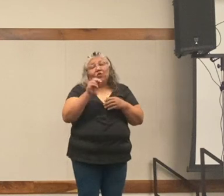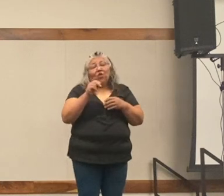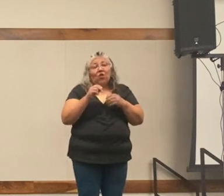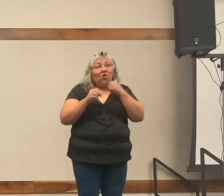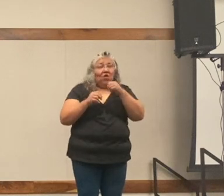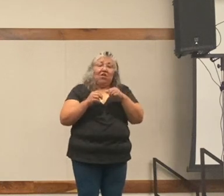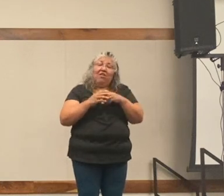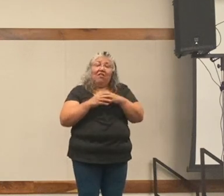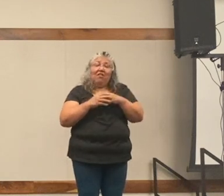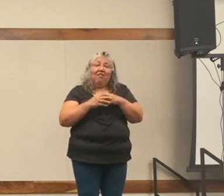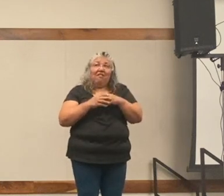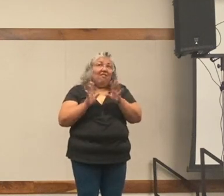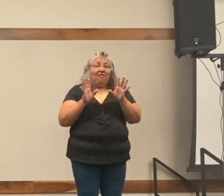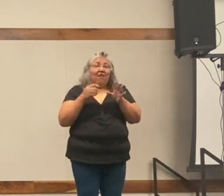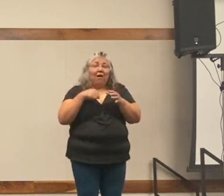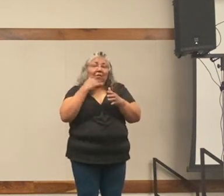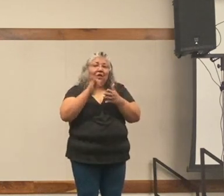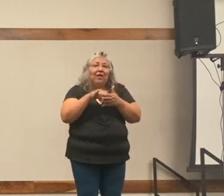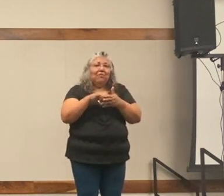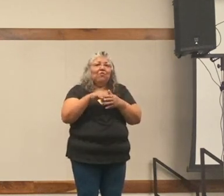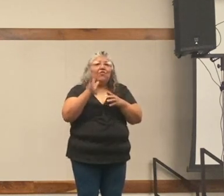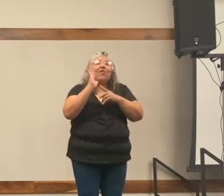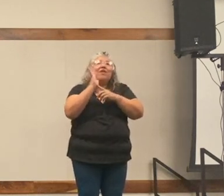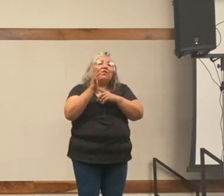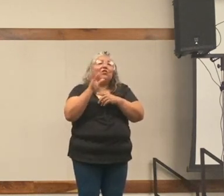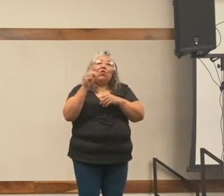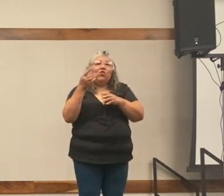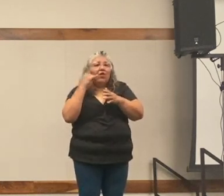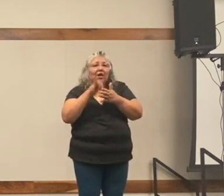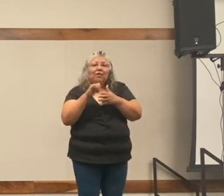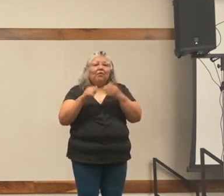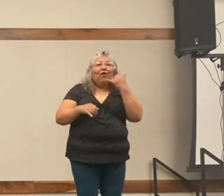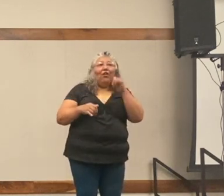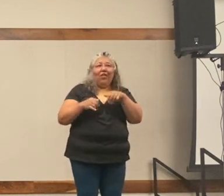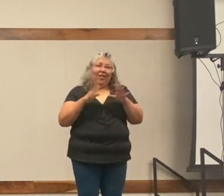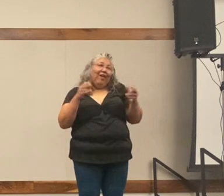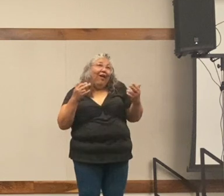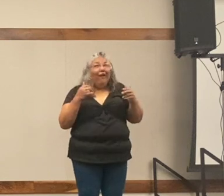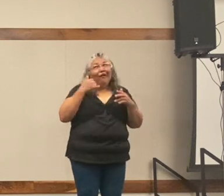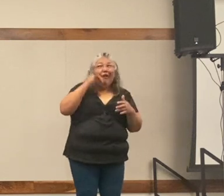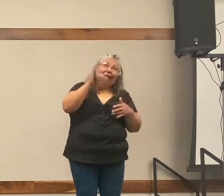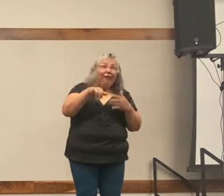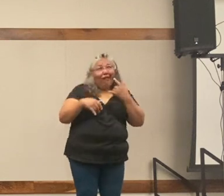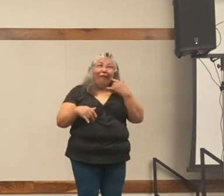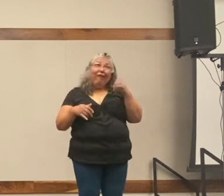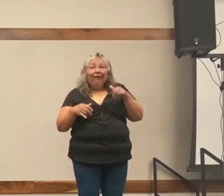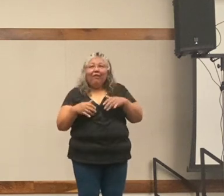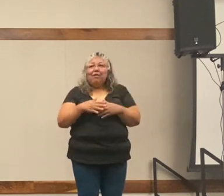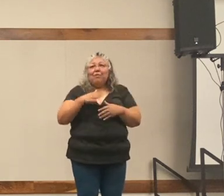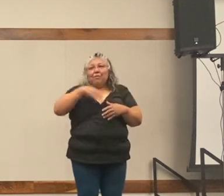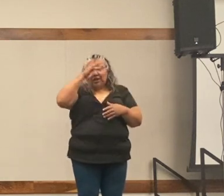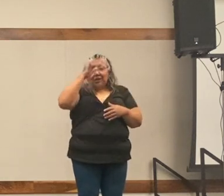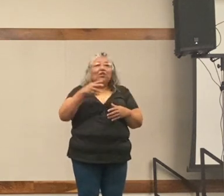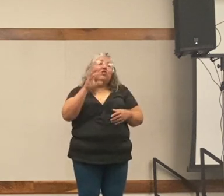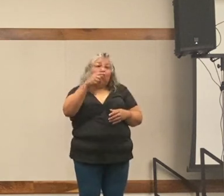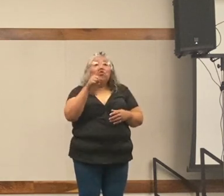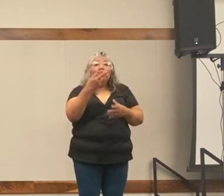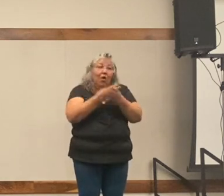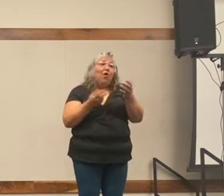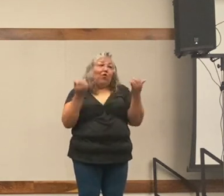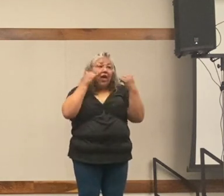girl. I'm not going to hang up. And for like 5 minutes, we're like, no, you hang up. You hang up, right? Then my dad gets on. No, you both hang